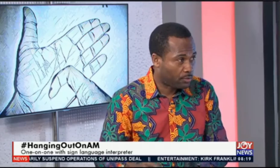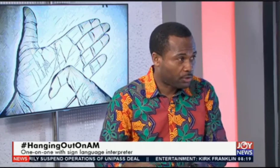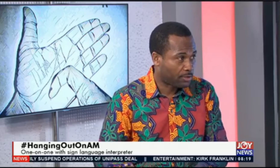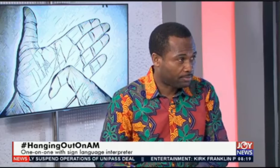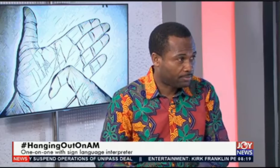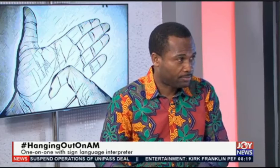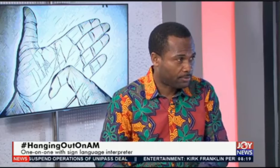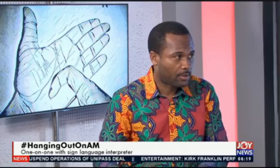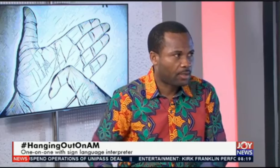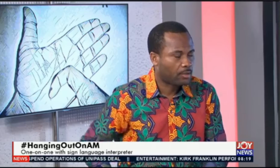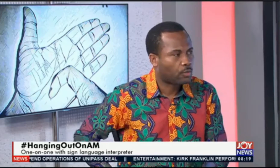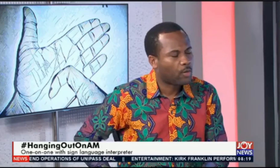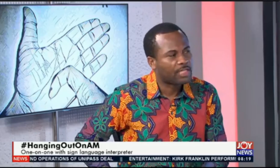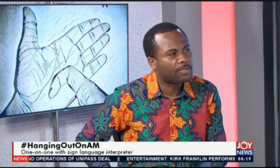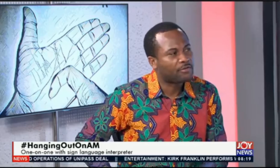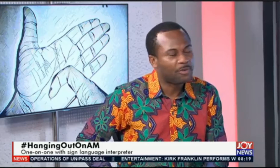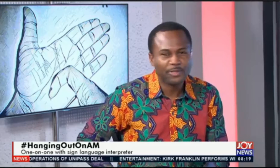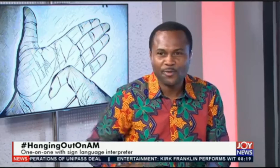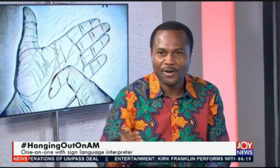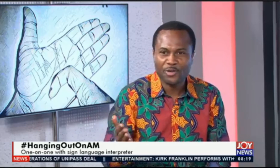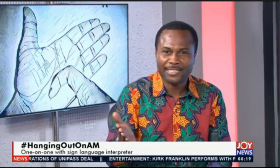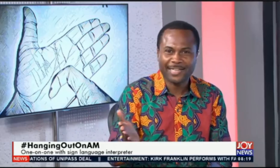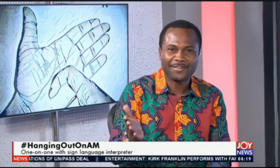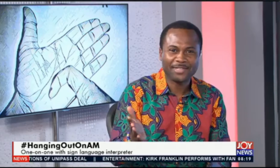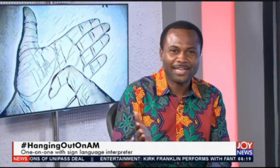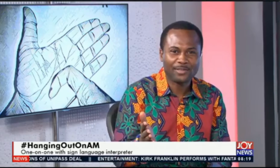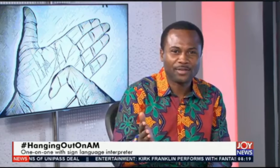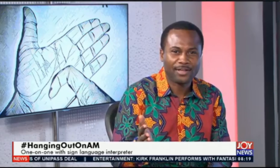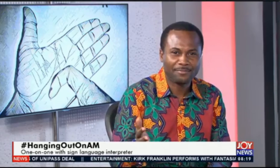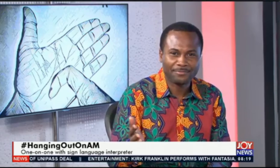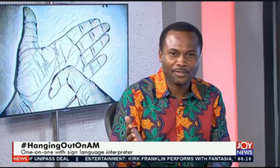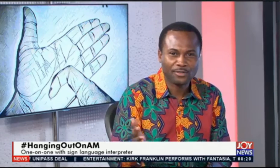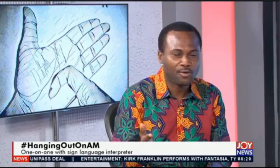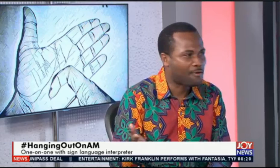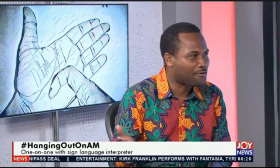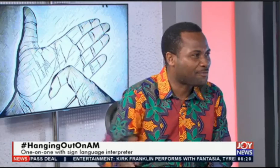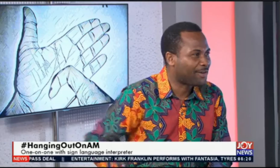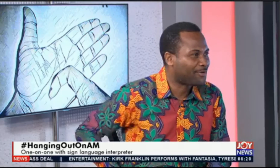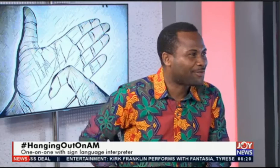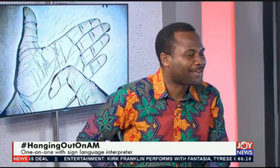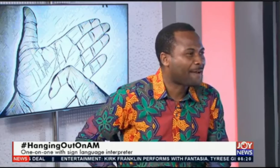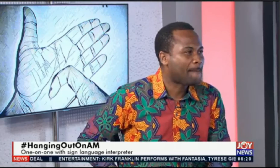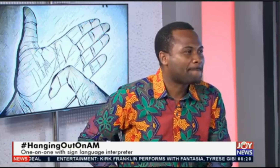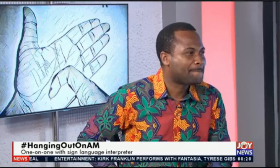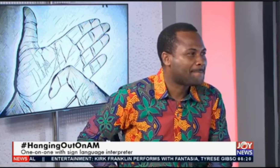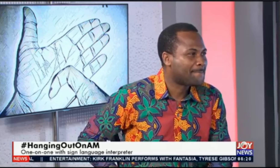of viewership. Yes, okay. please. So what has been the response so far when you are standing beside Kojo Opon Nkrumah and all